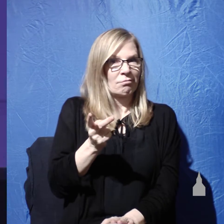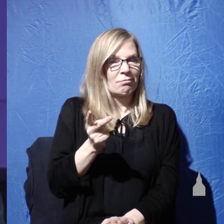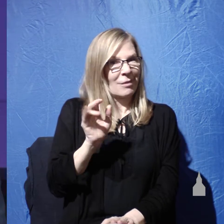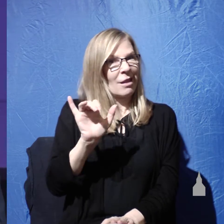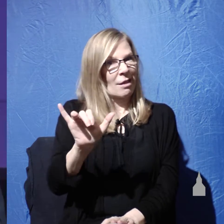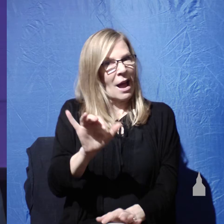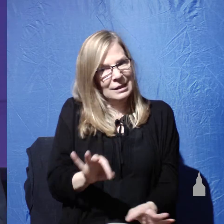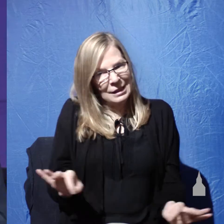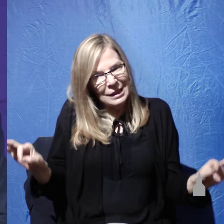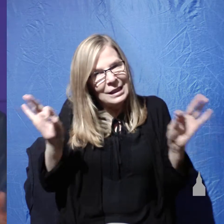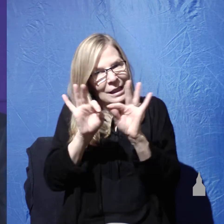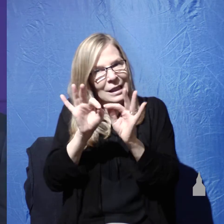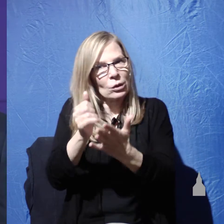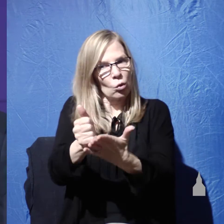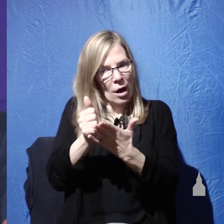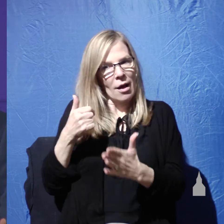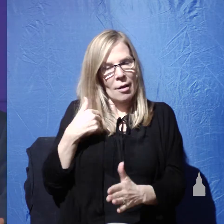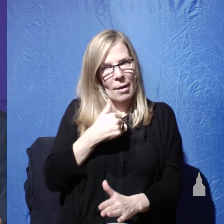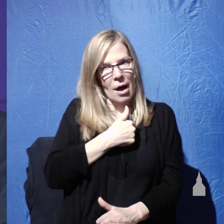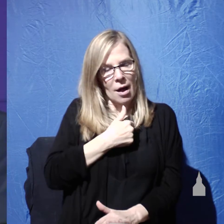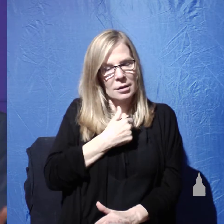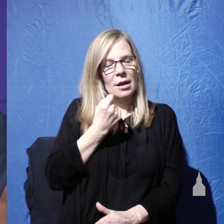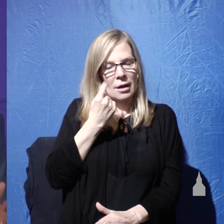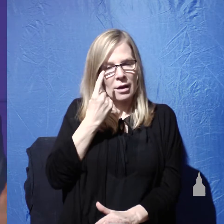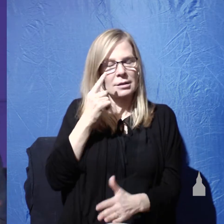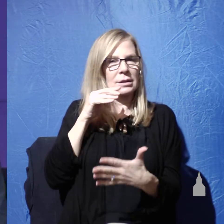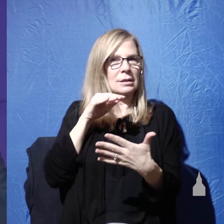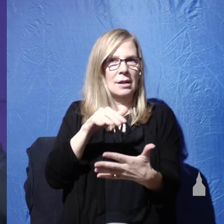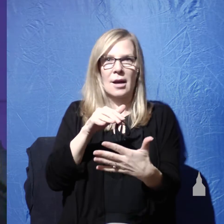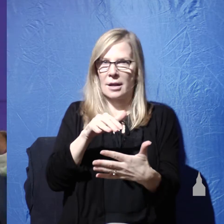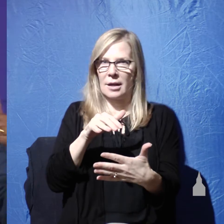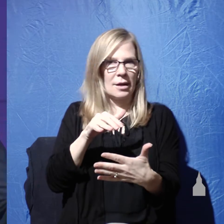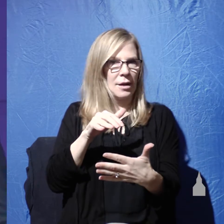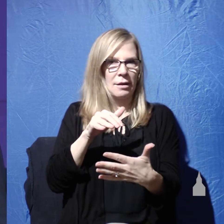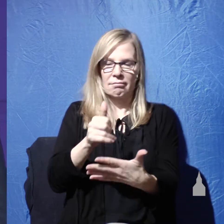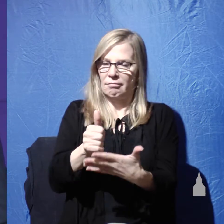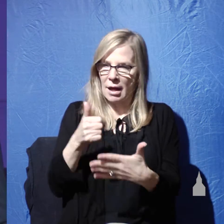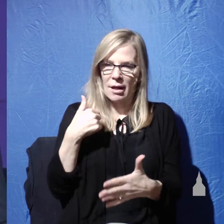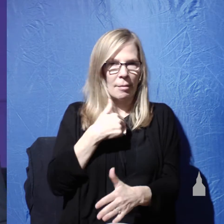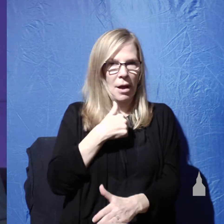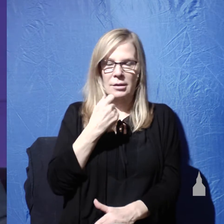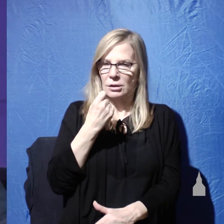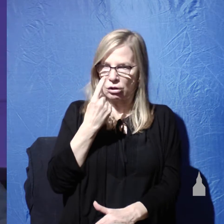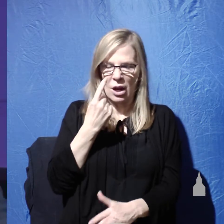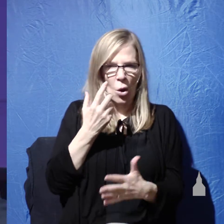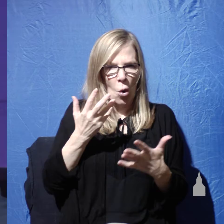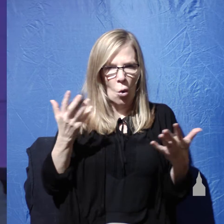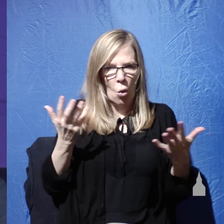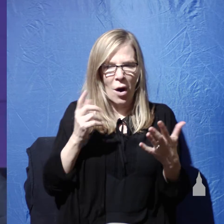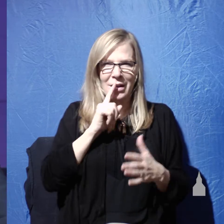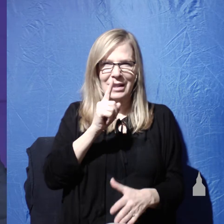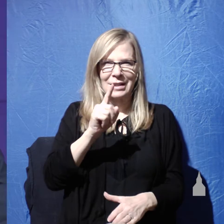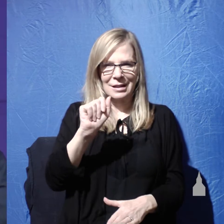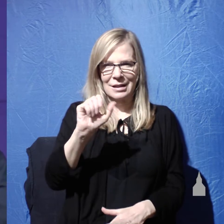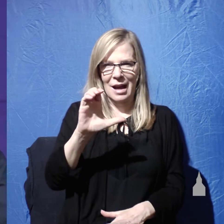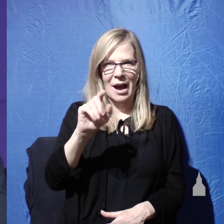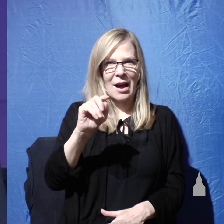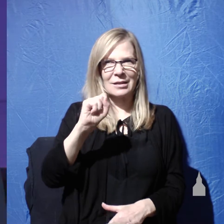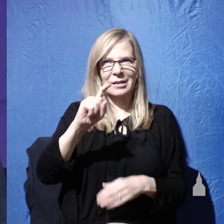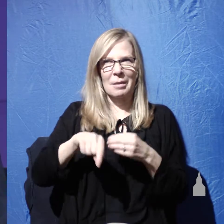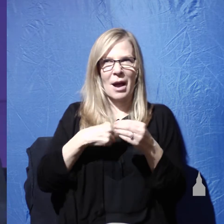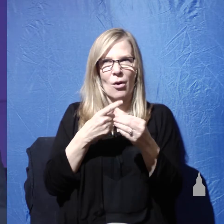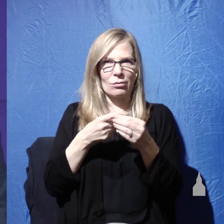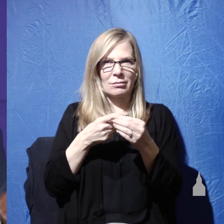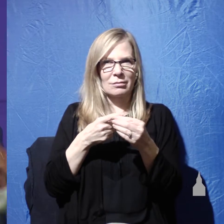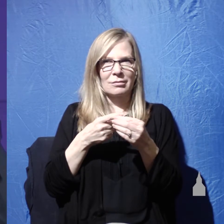hermeneutical key, a key to help us study, that's really helped us to understand what Acts is really about. See,